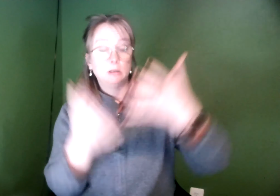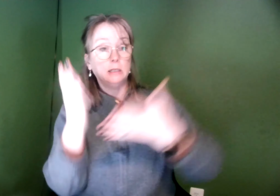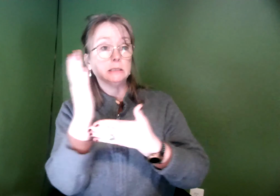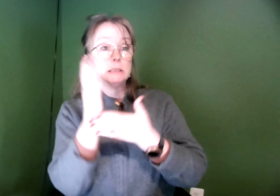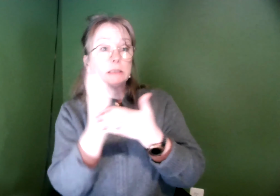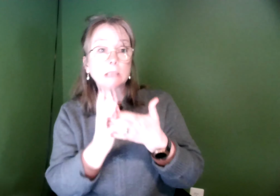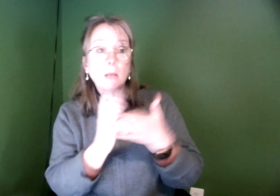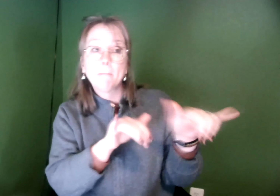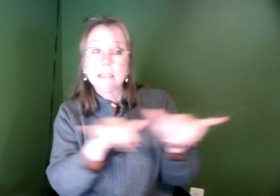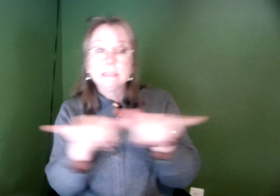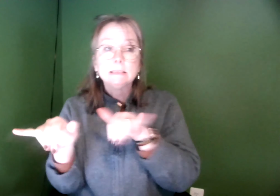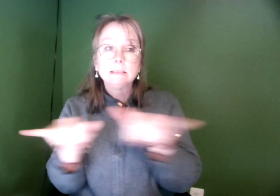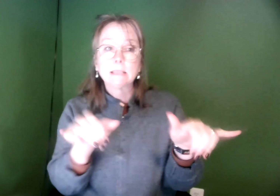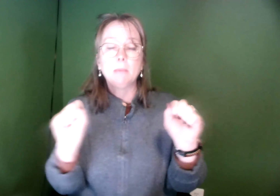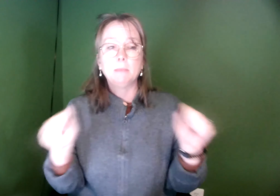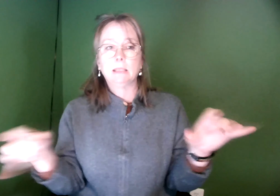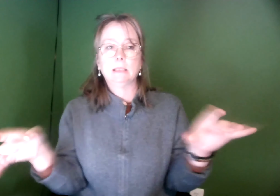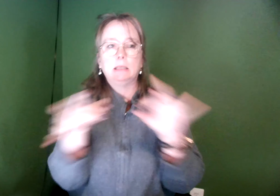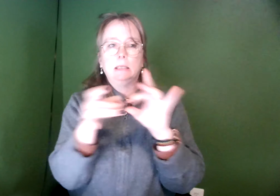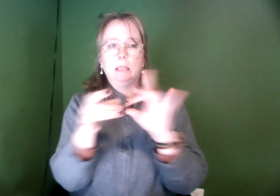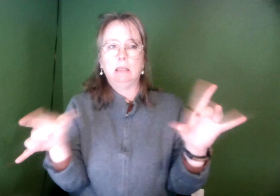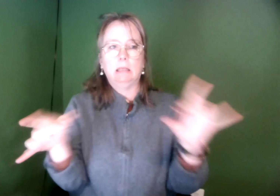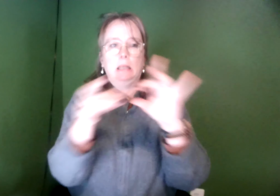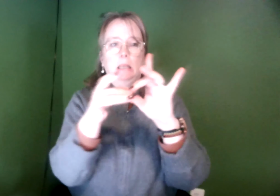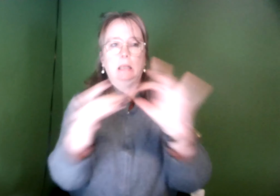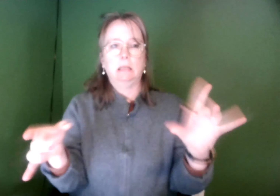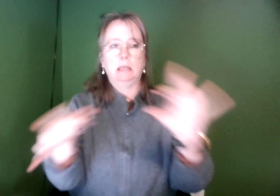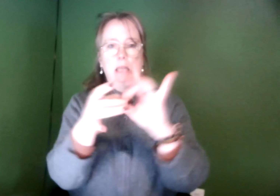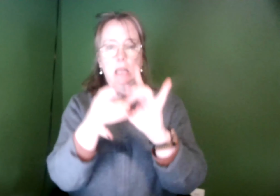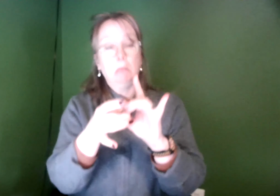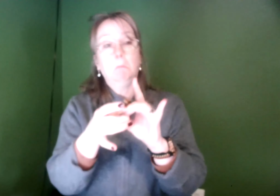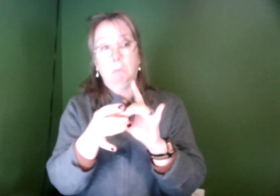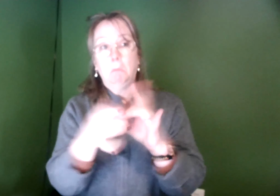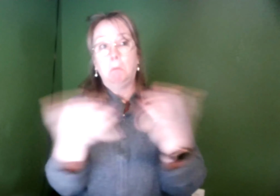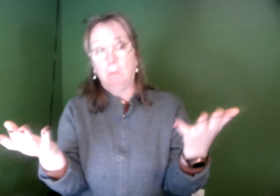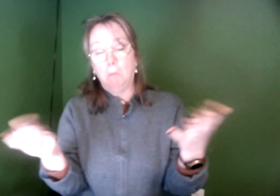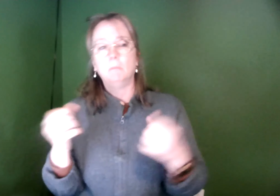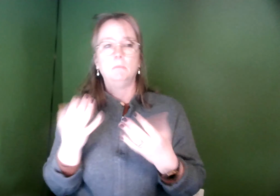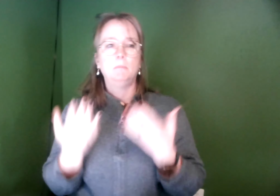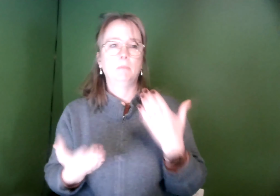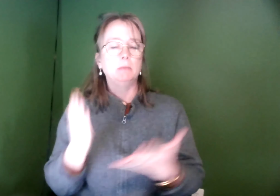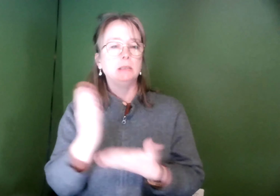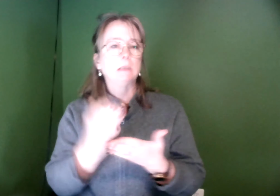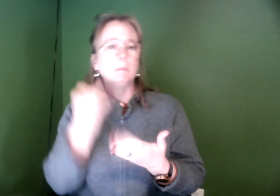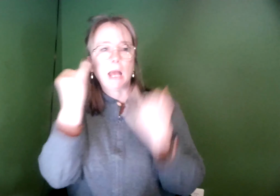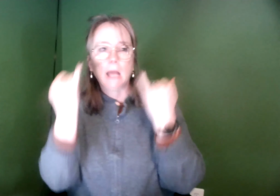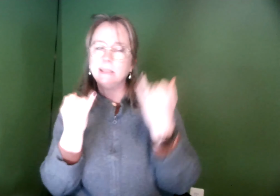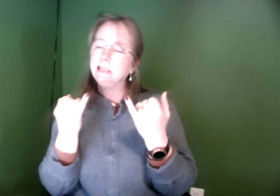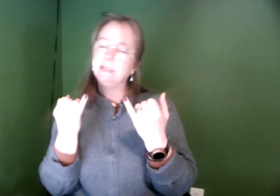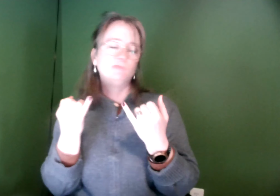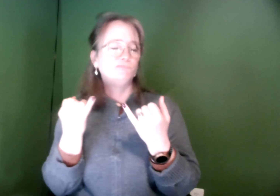be tucked under one another? Are there ideas that we just really need to set aside for a